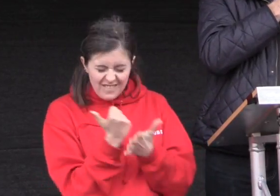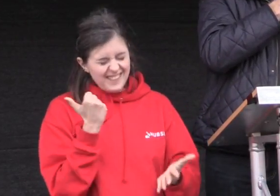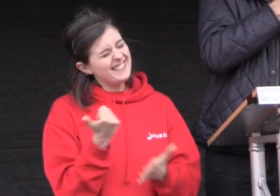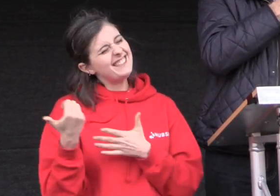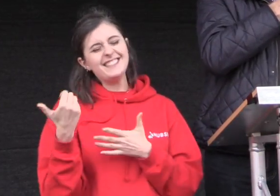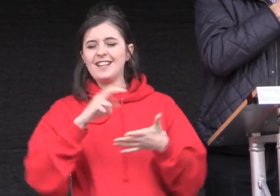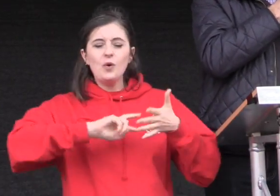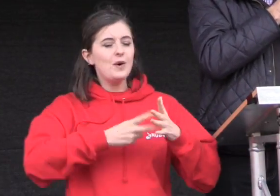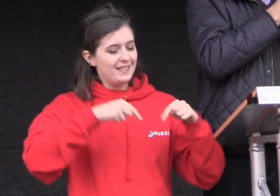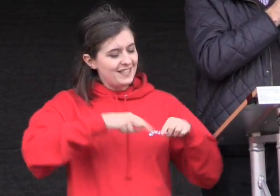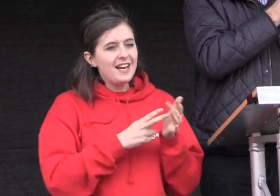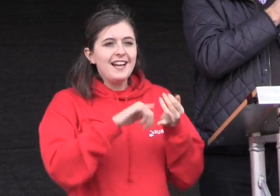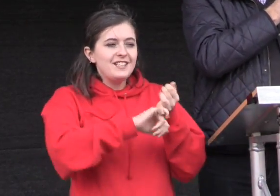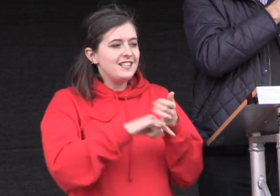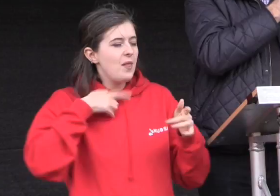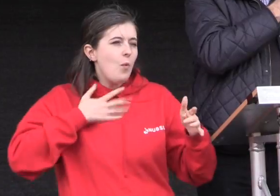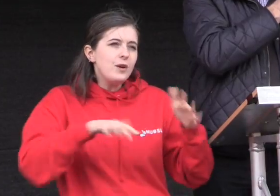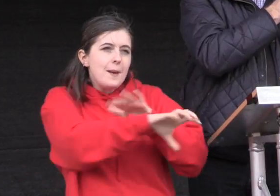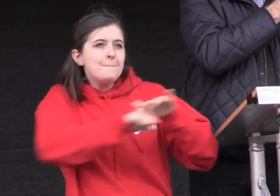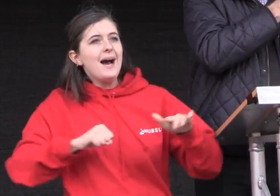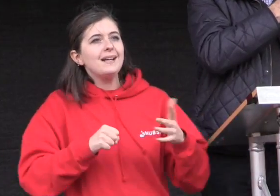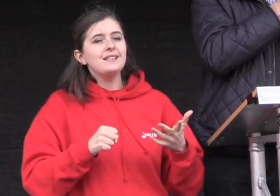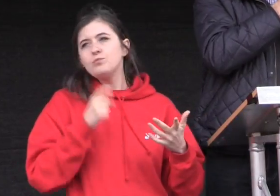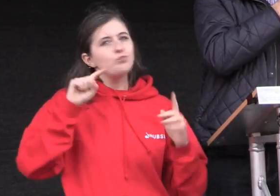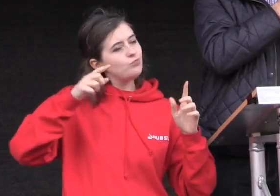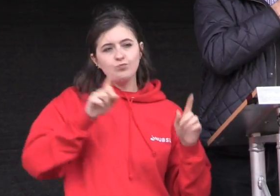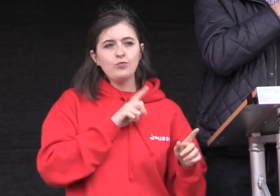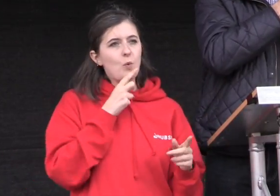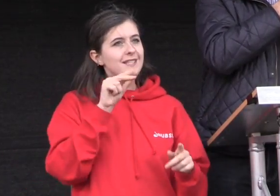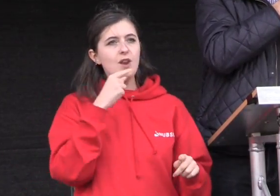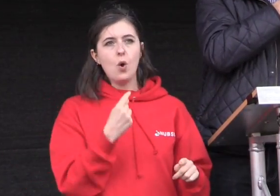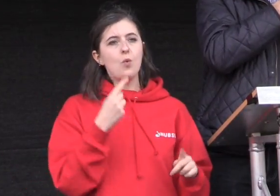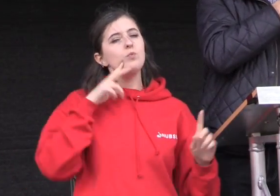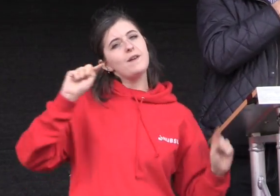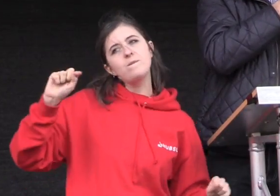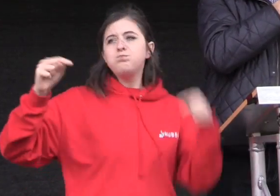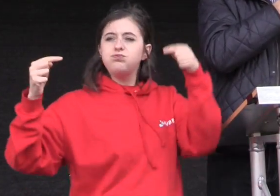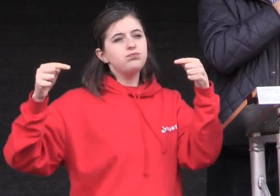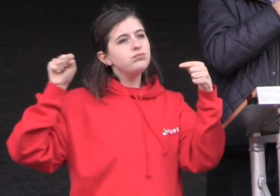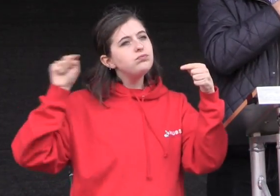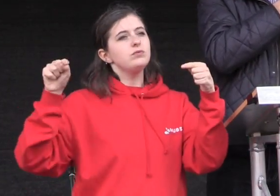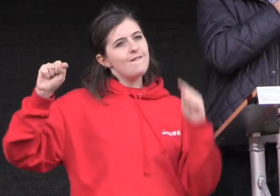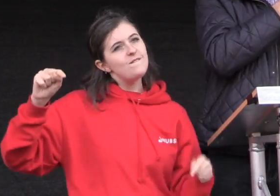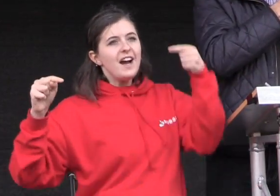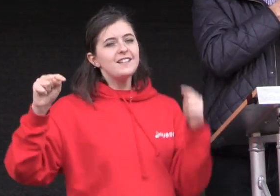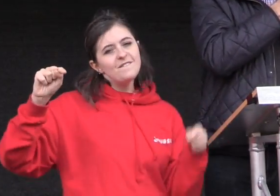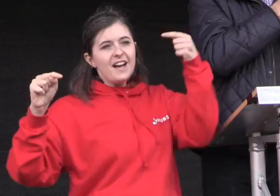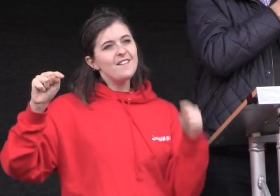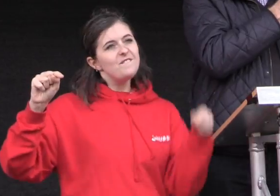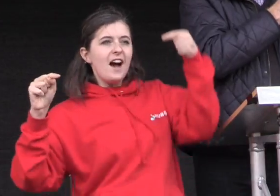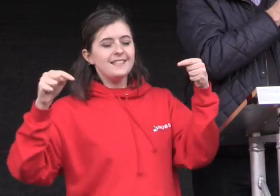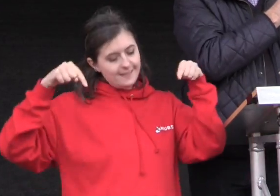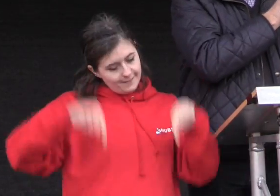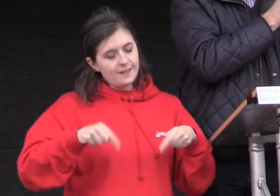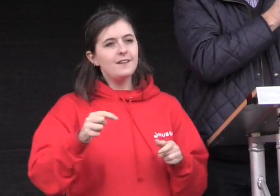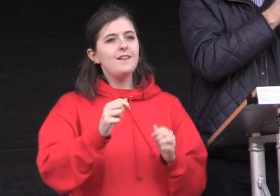fantastic organisation. And that's why you are here today, to fight for